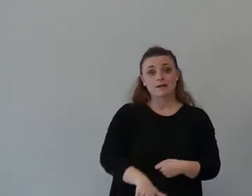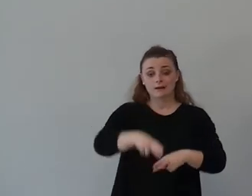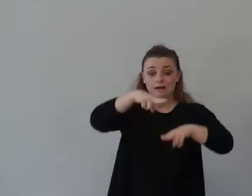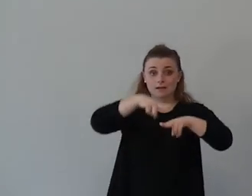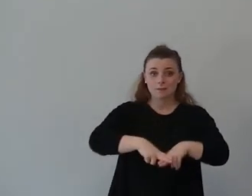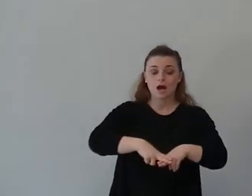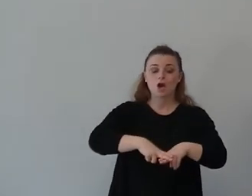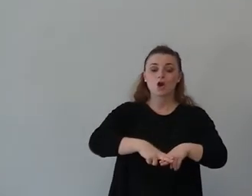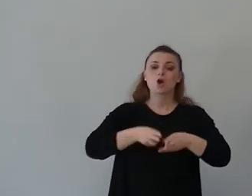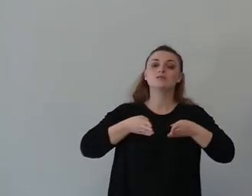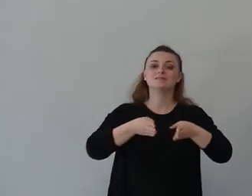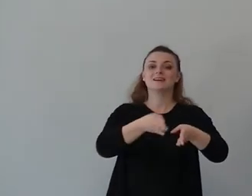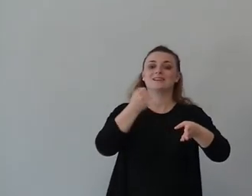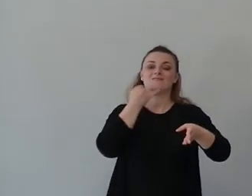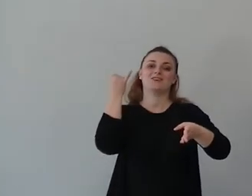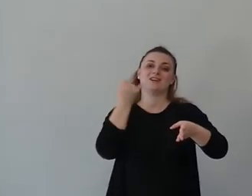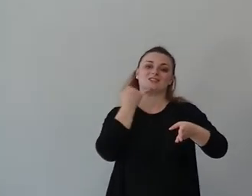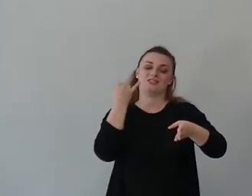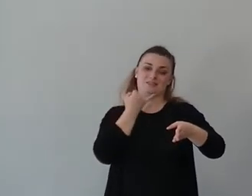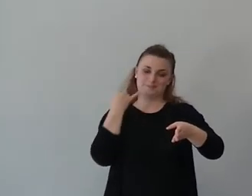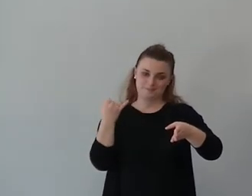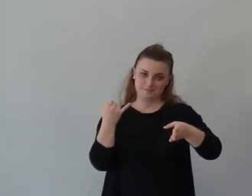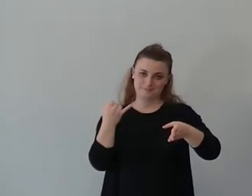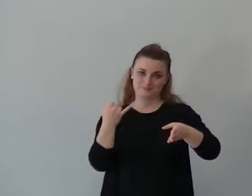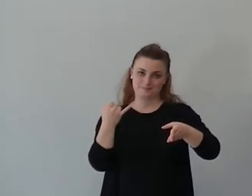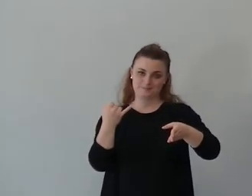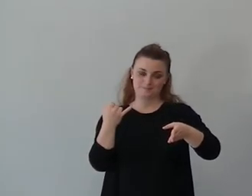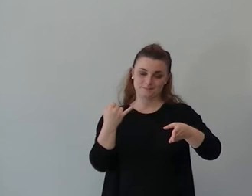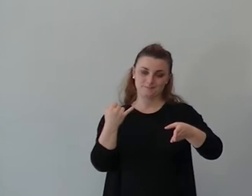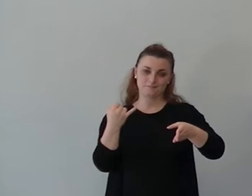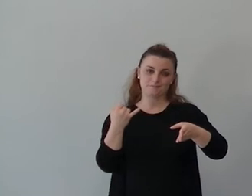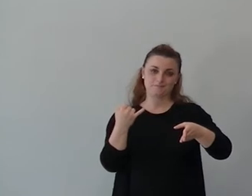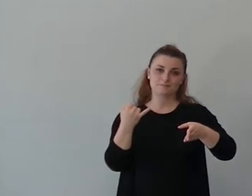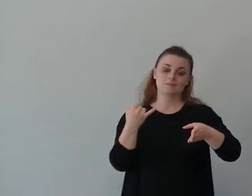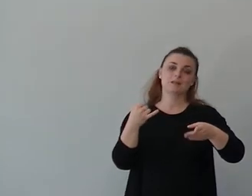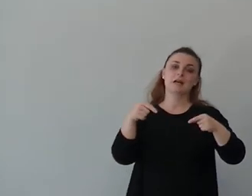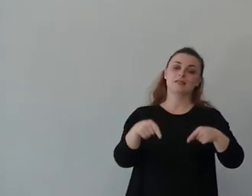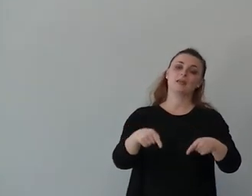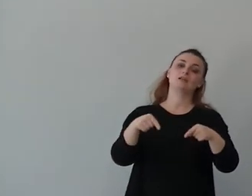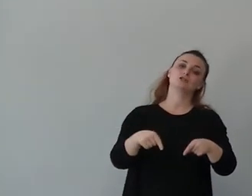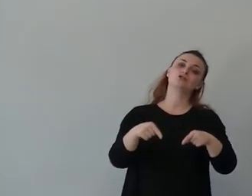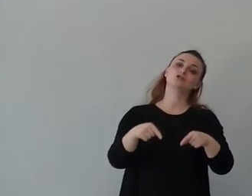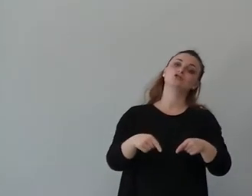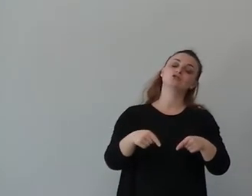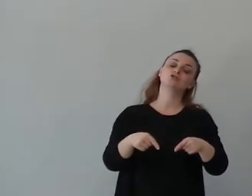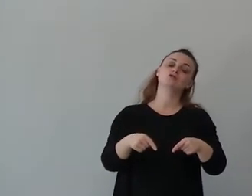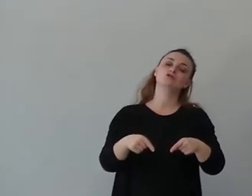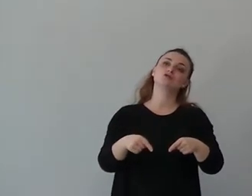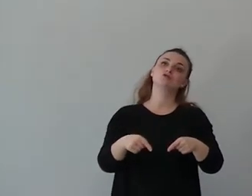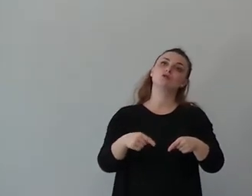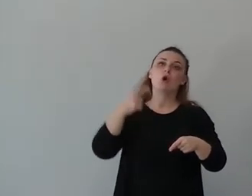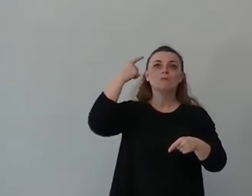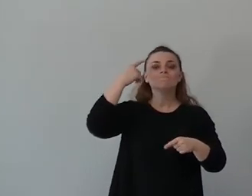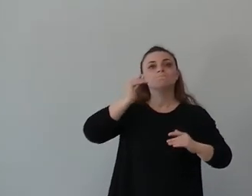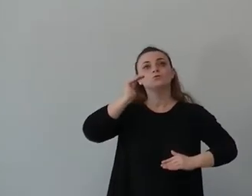più facile. Currently, I'm unsure what my work will be. Attualmente sono incerta